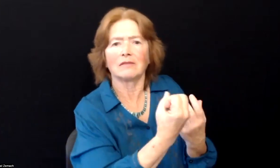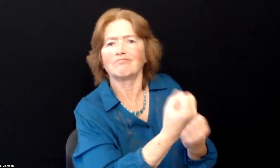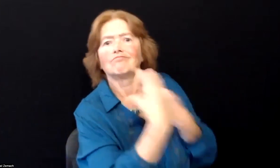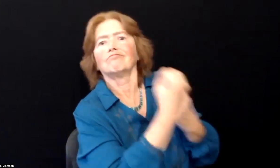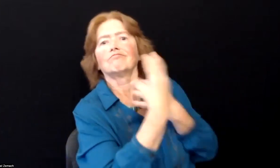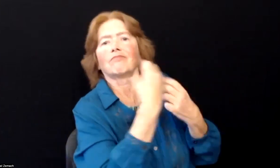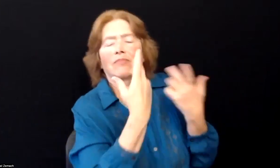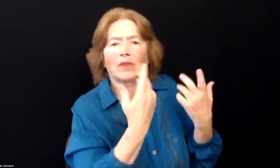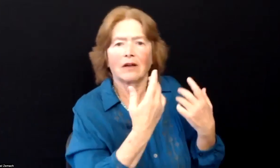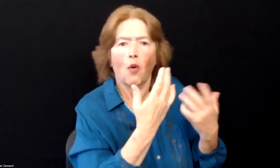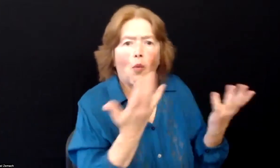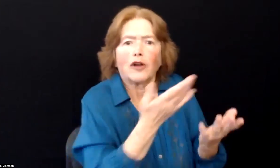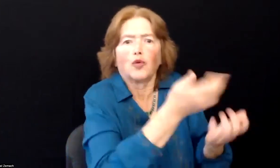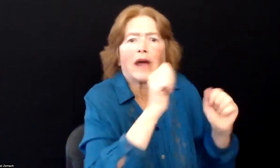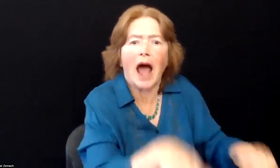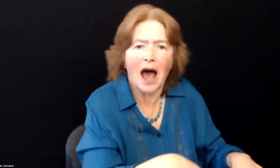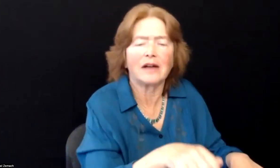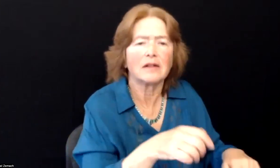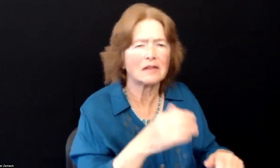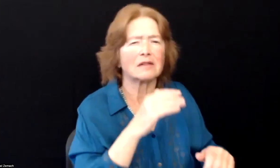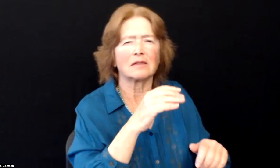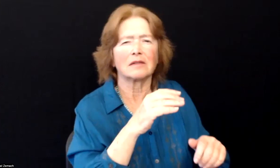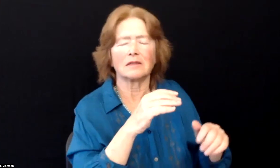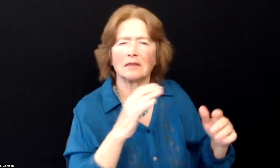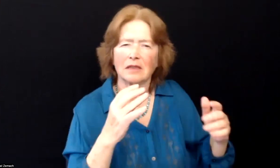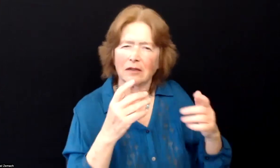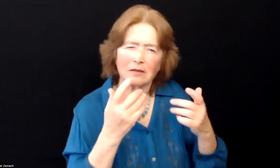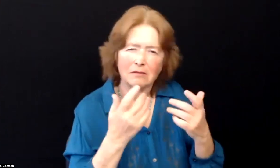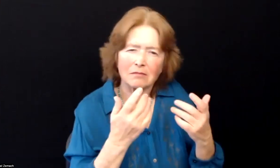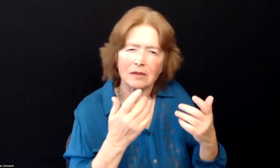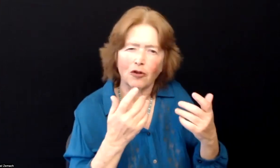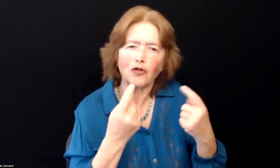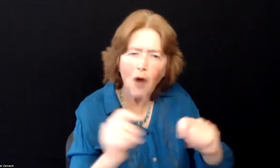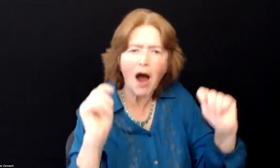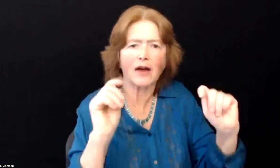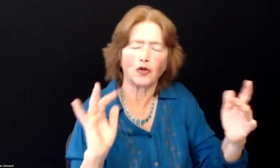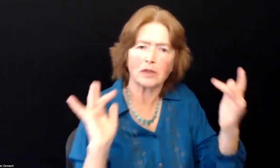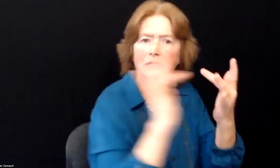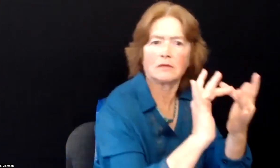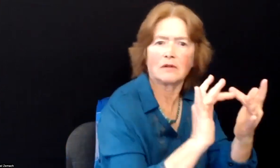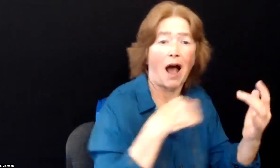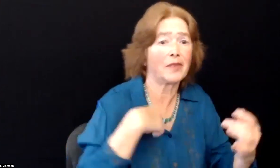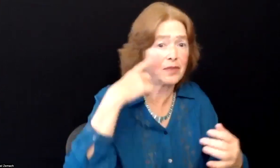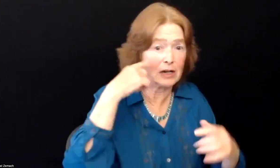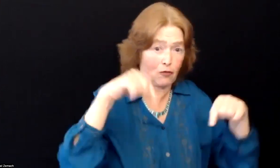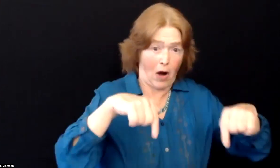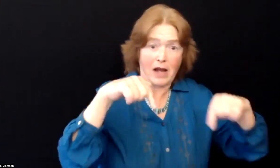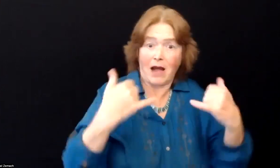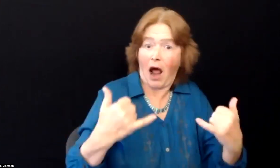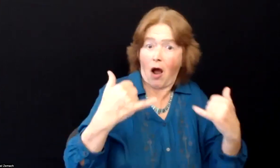program so that you can, do what you can. So I suggest reaching out. So right now here